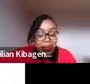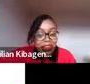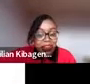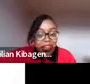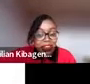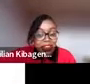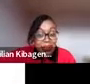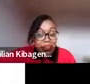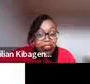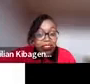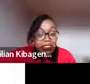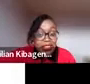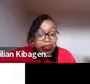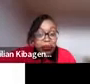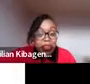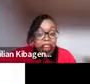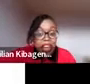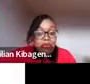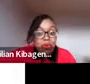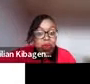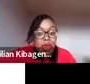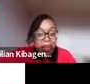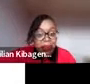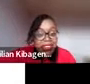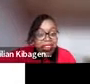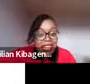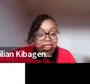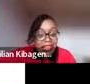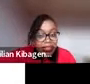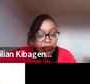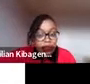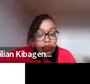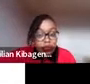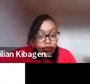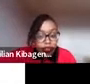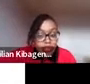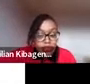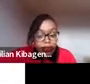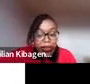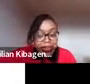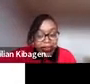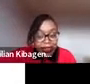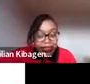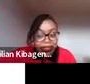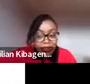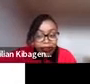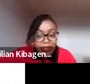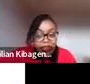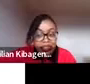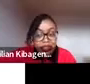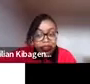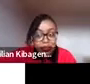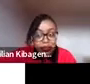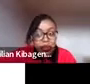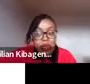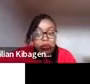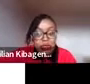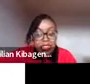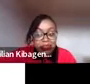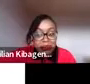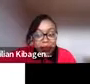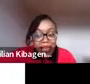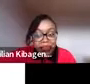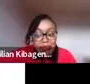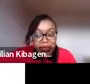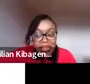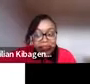the secondary Arabic category, we have Mohammed Khalif Noor from Mandera Secondary School, who's